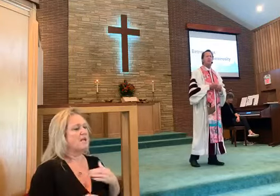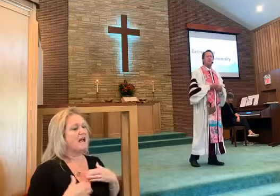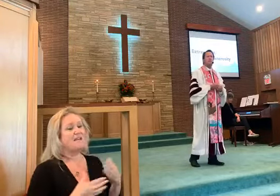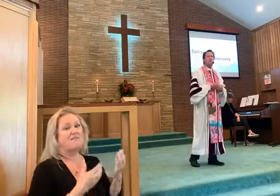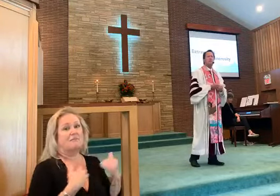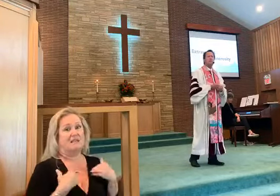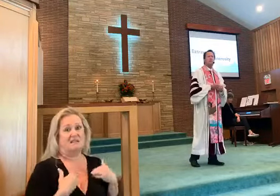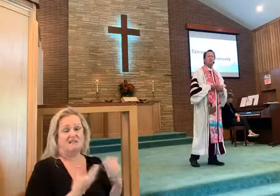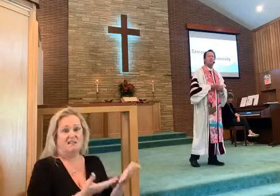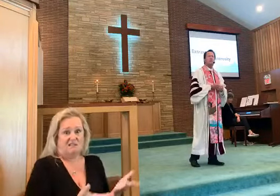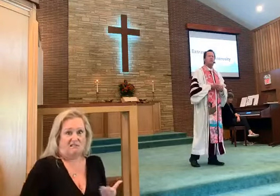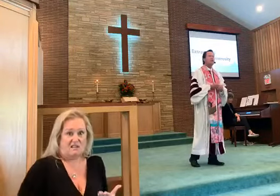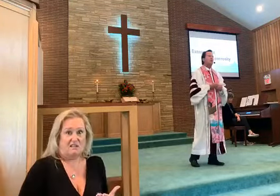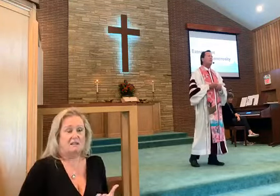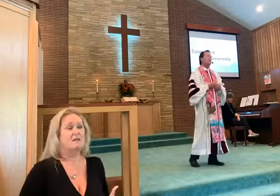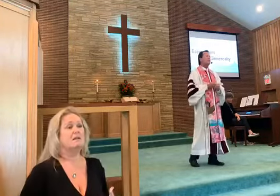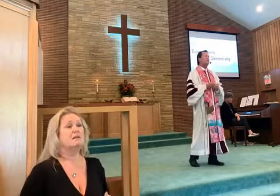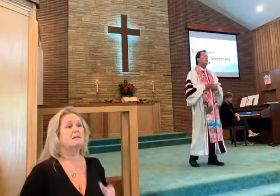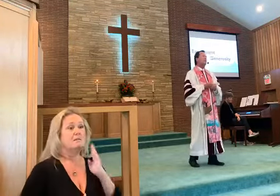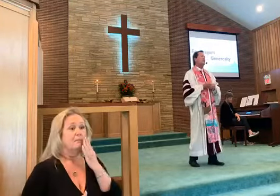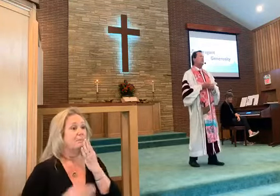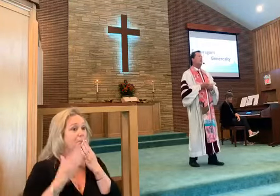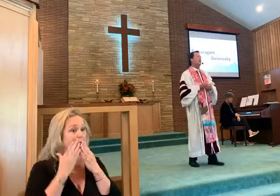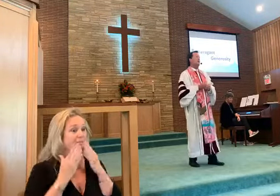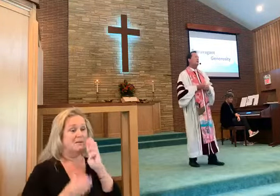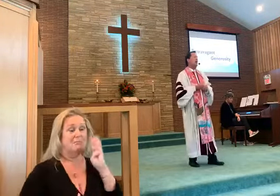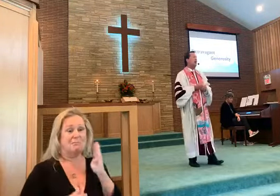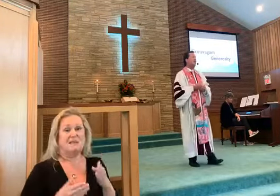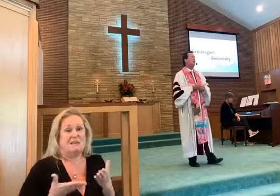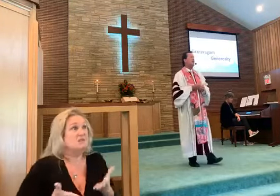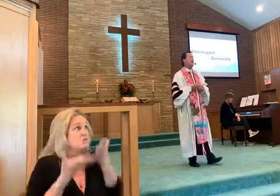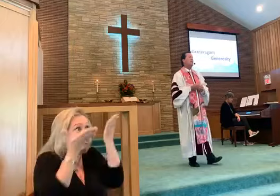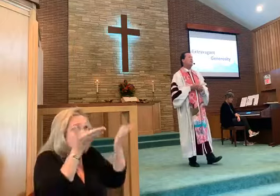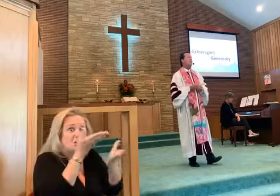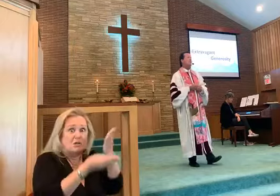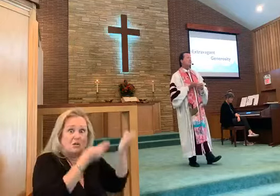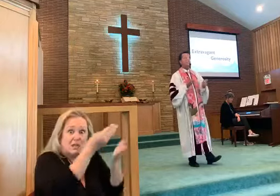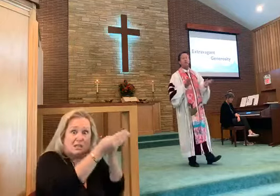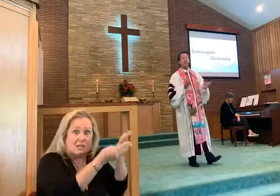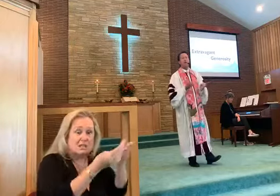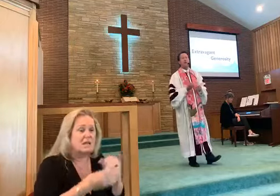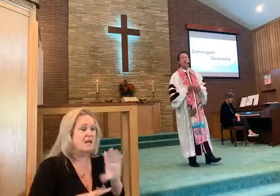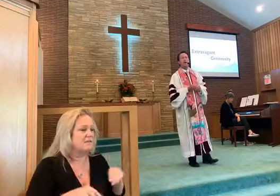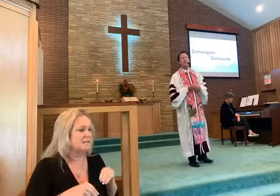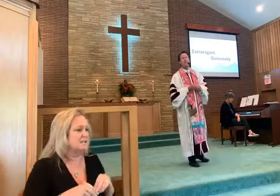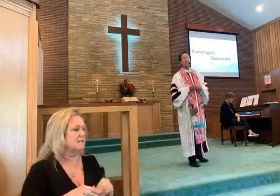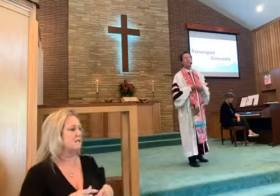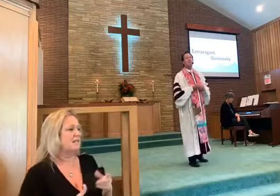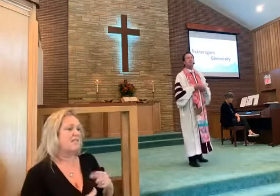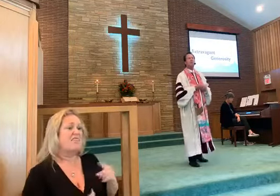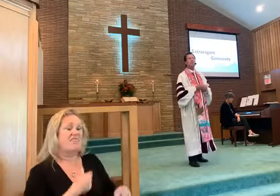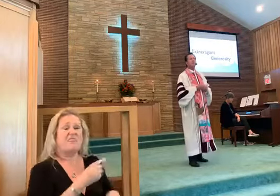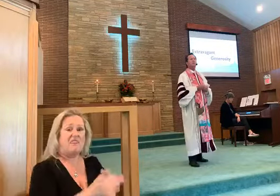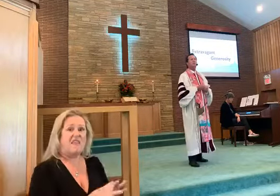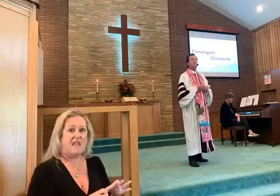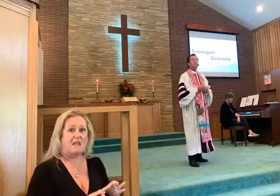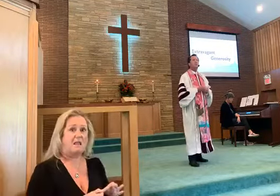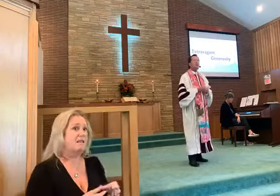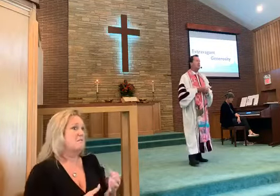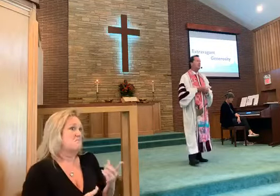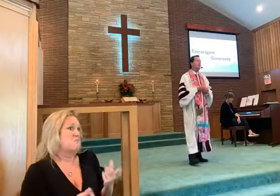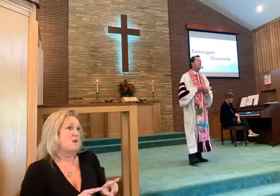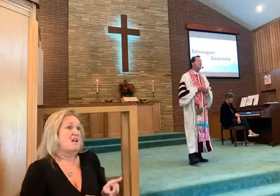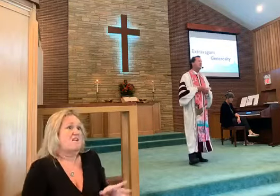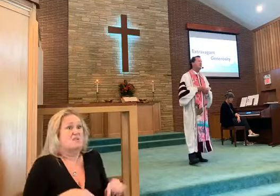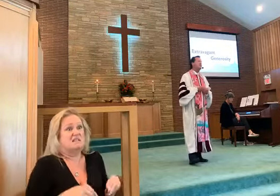given to be generous than I have times when I've received extravagant